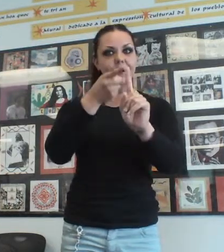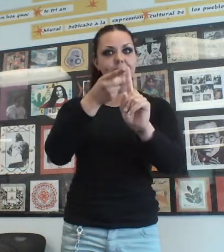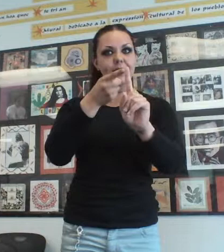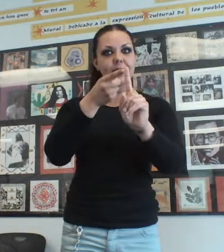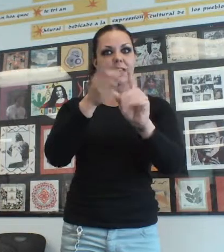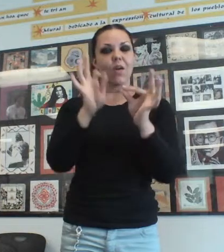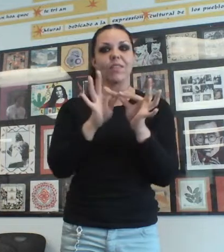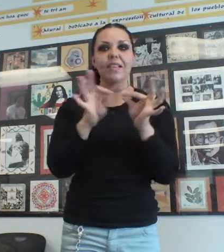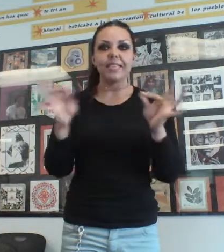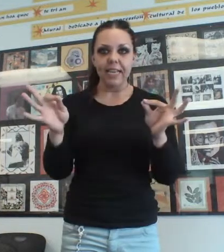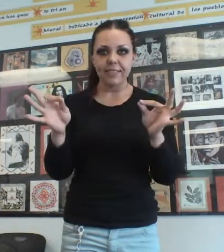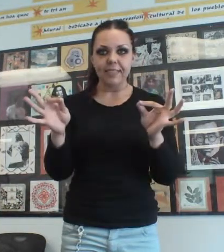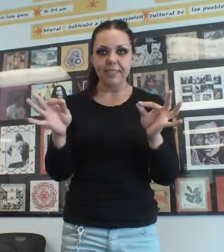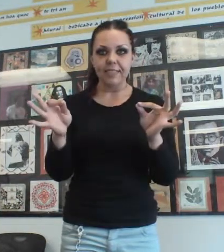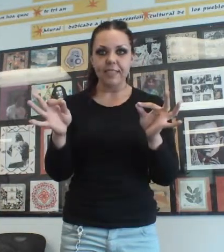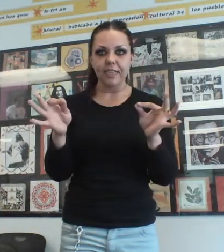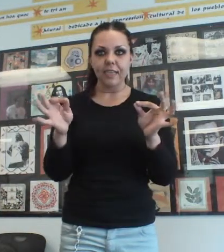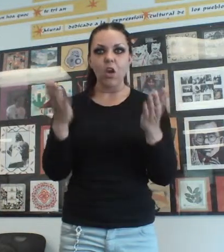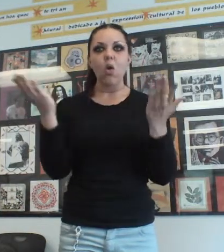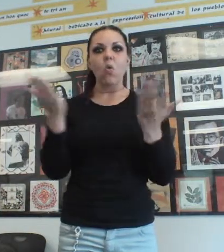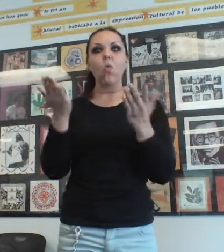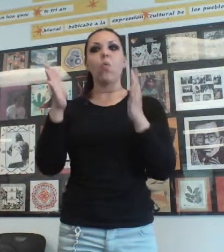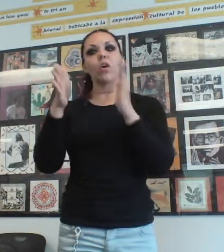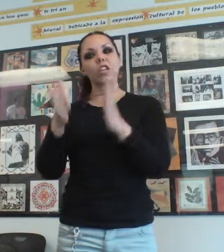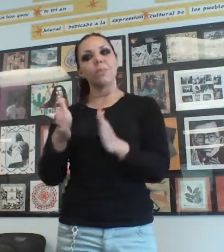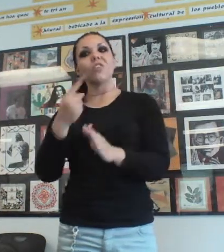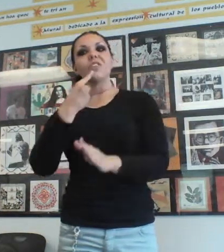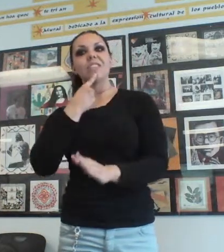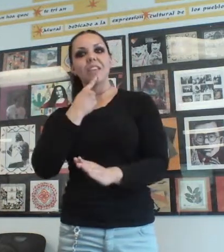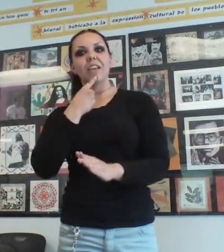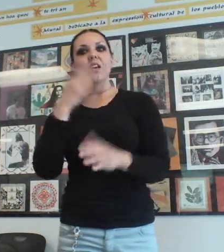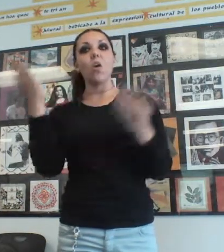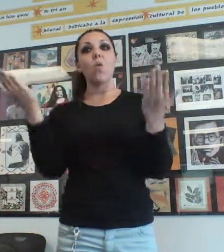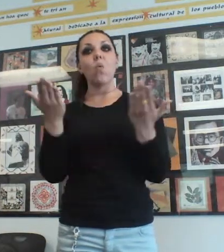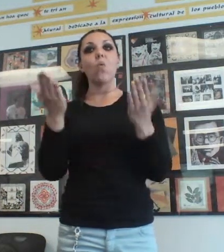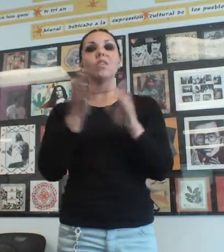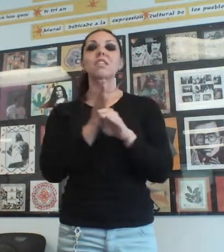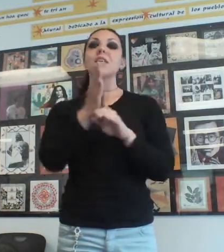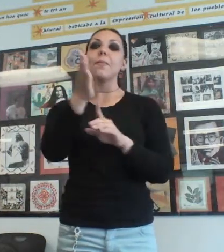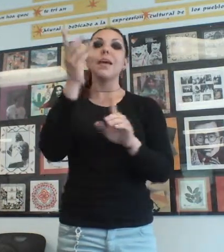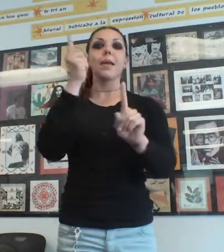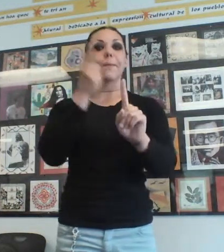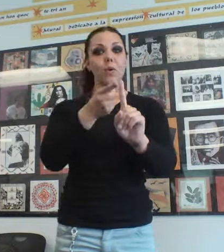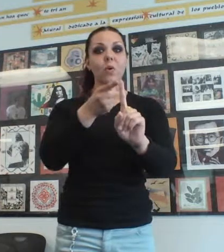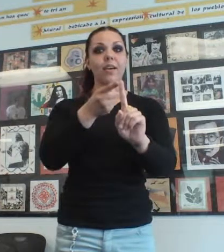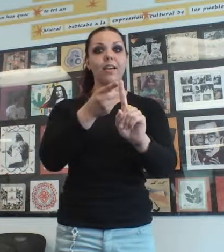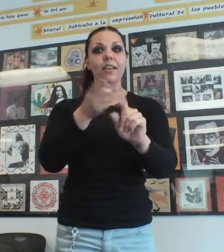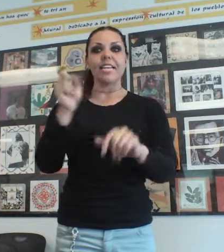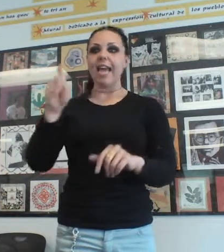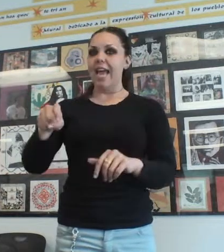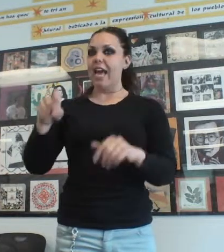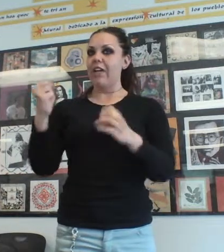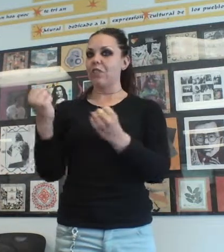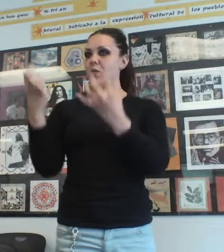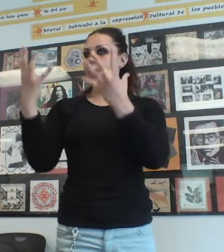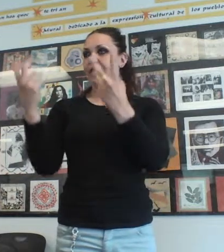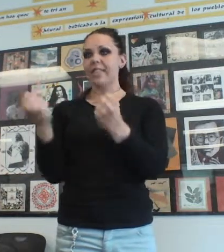this sentence, of what this person is saying. What's the main point? Let me get that out there first, and then I'll add in